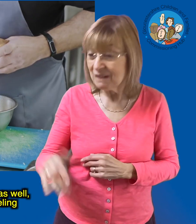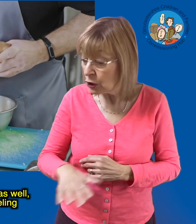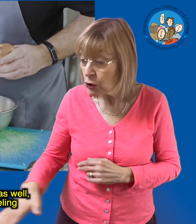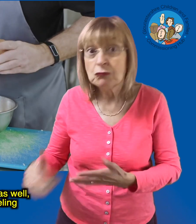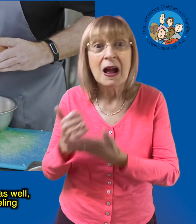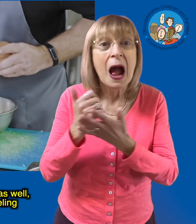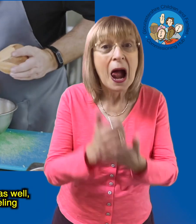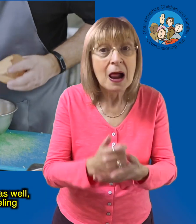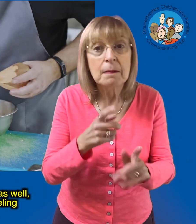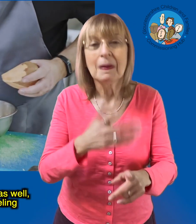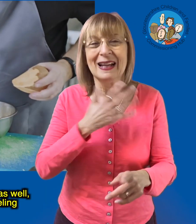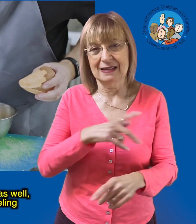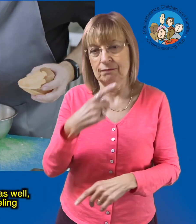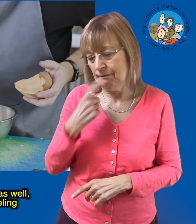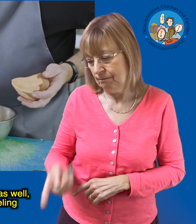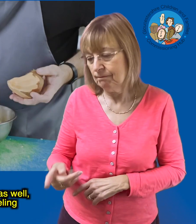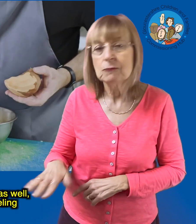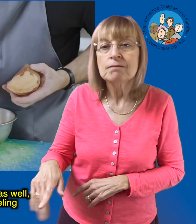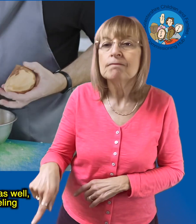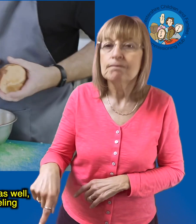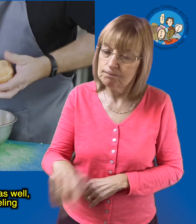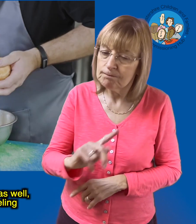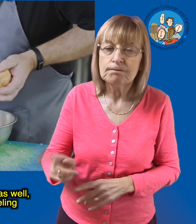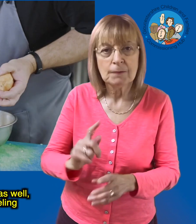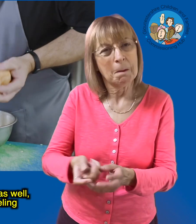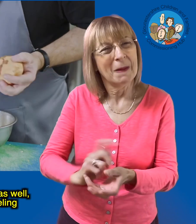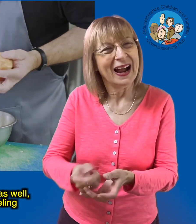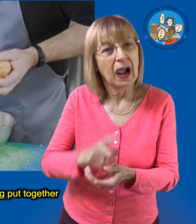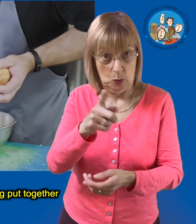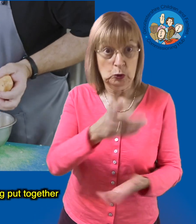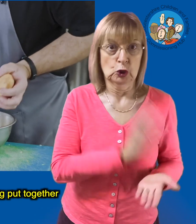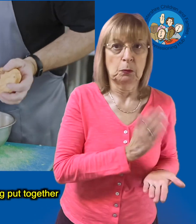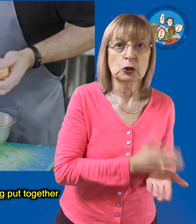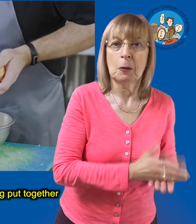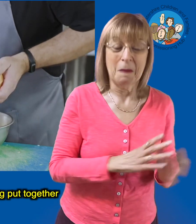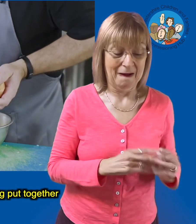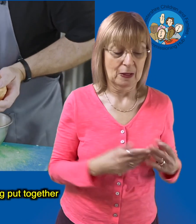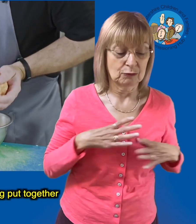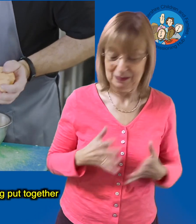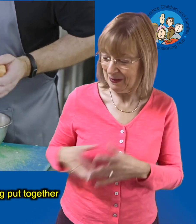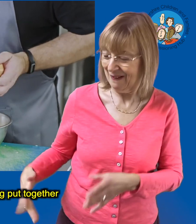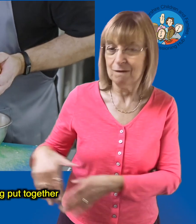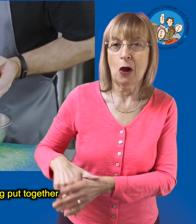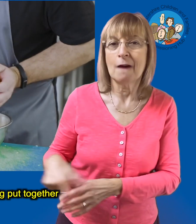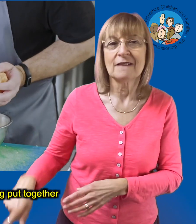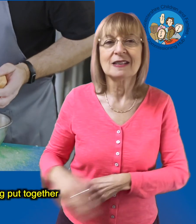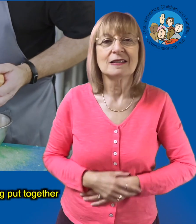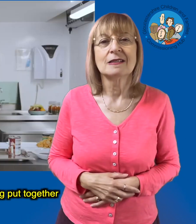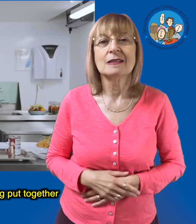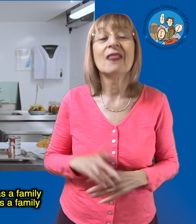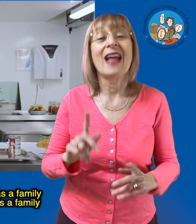got the children helping you as well, you can set one of them on the peeling while you're chopping and getting everything put